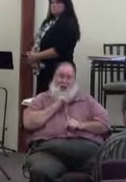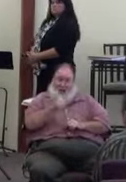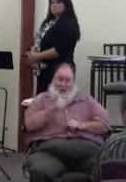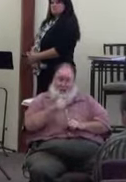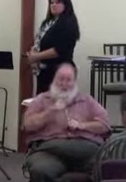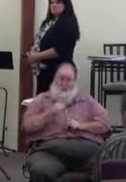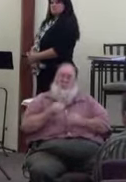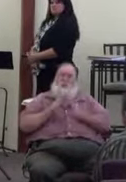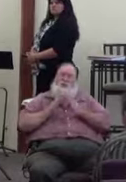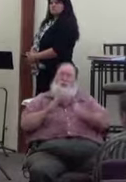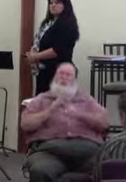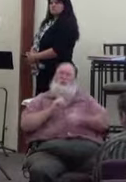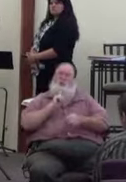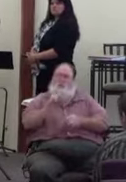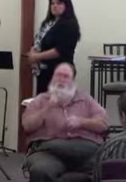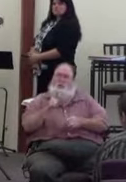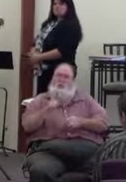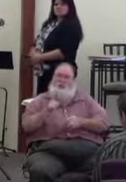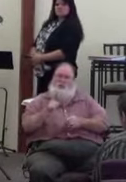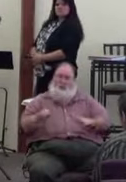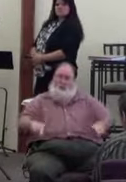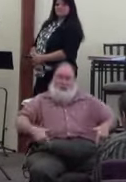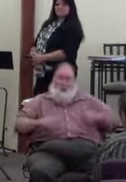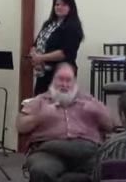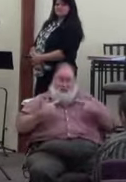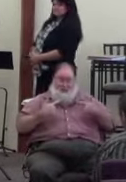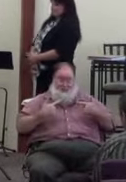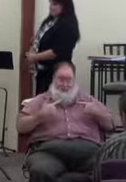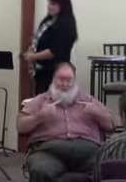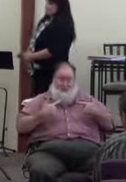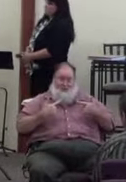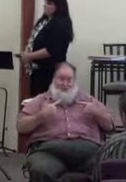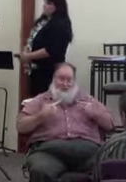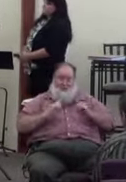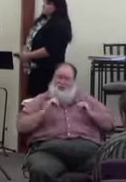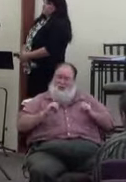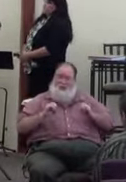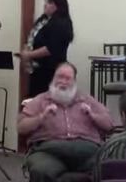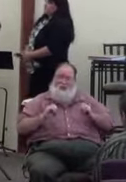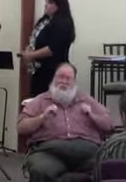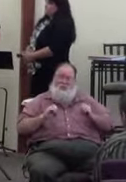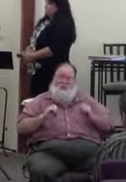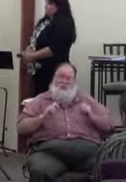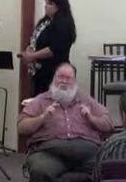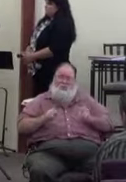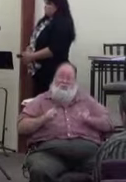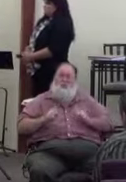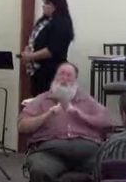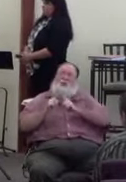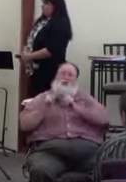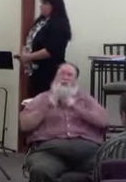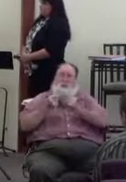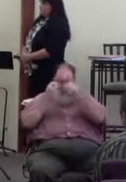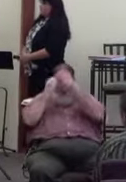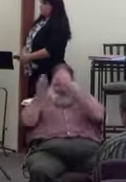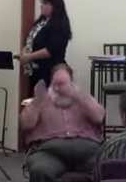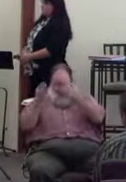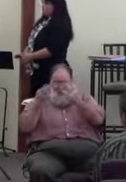the way, the truth, and the life. And no one comes to the